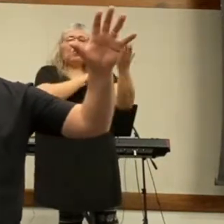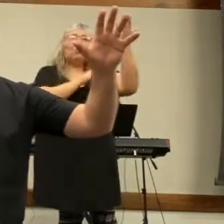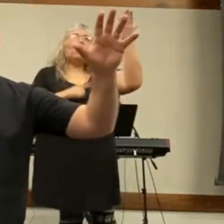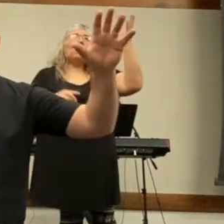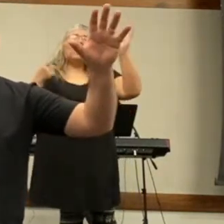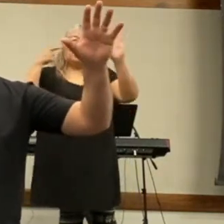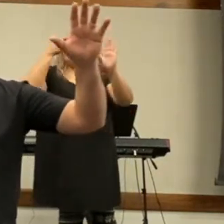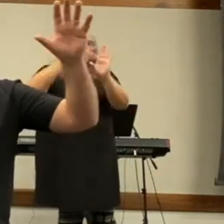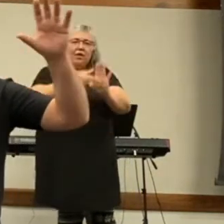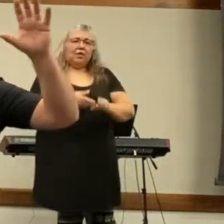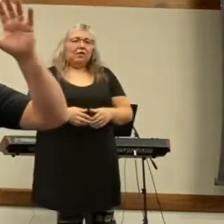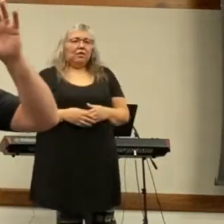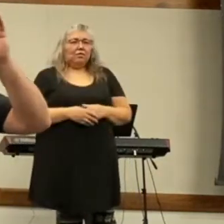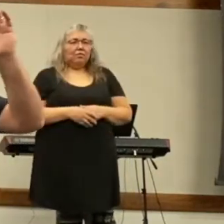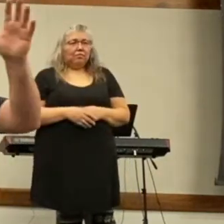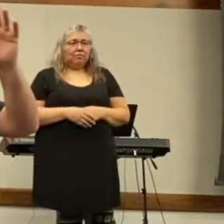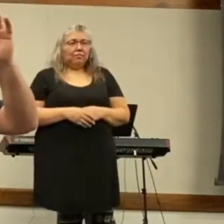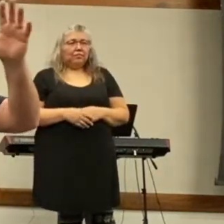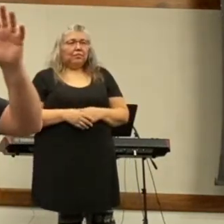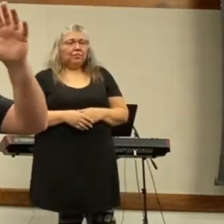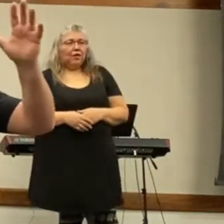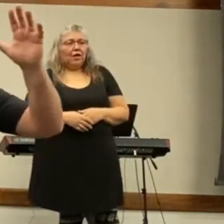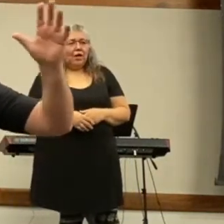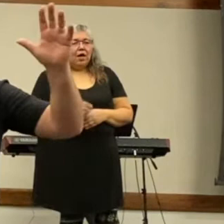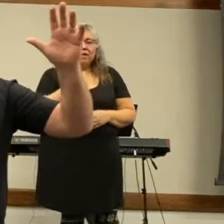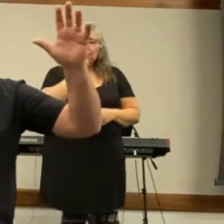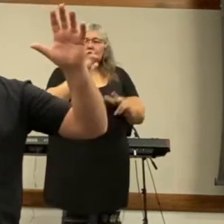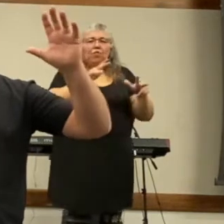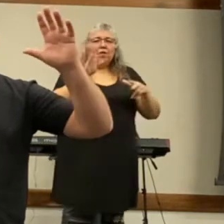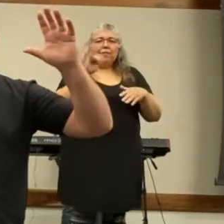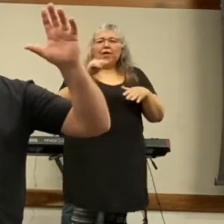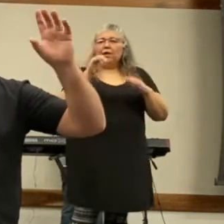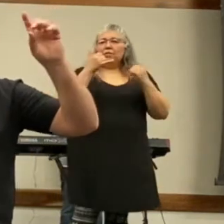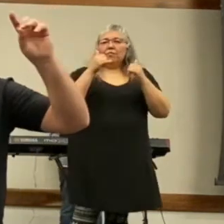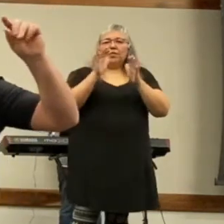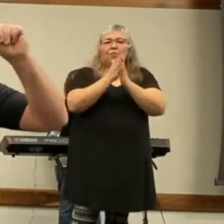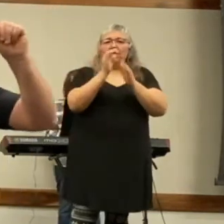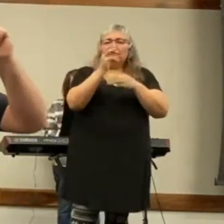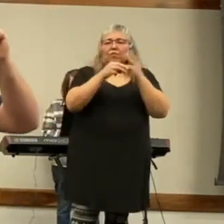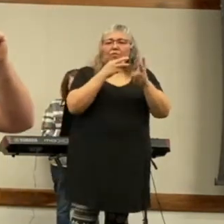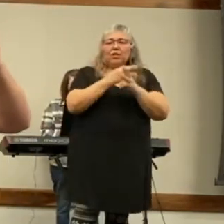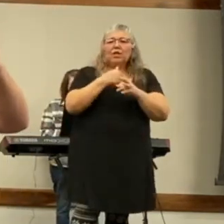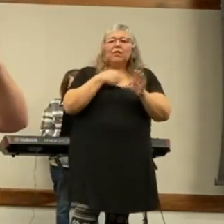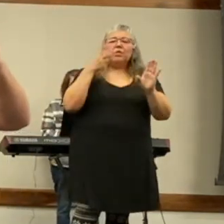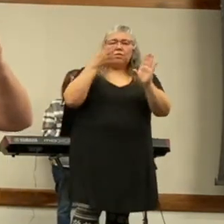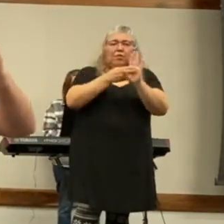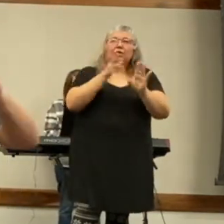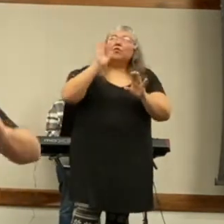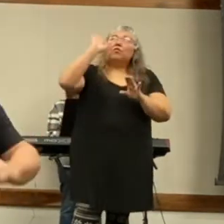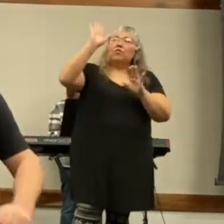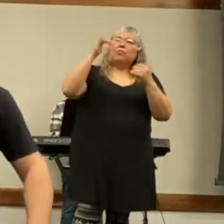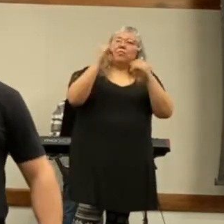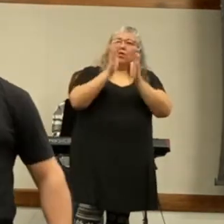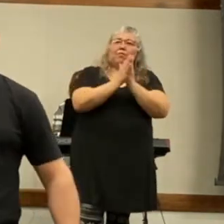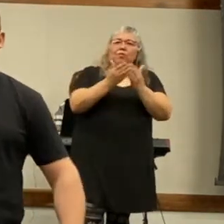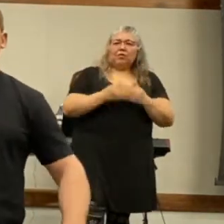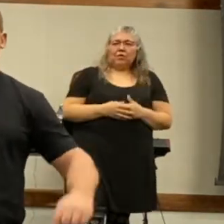in. I'm not going to walk by the playbook of the world, but I'm going to get in your playbook,